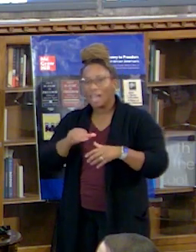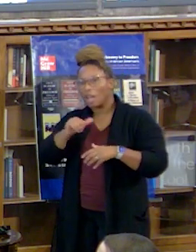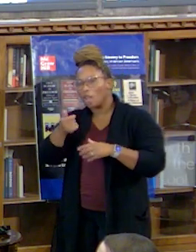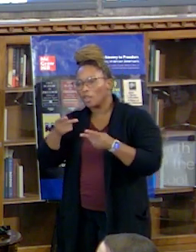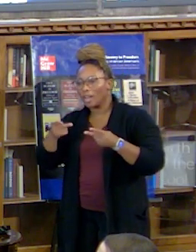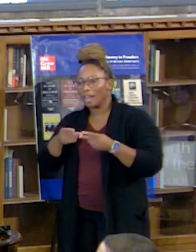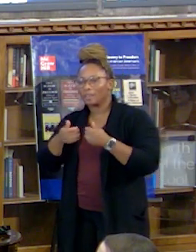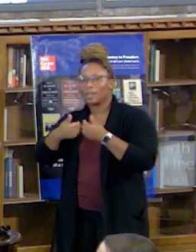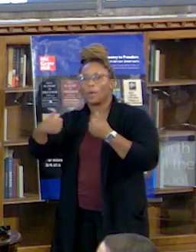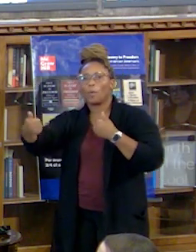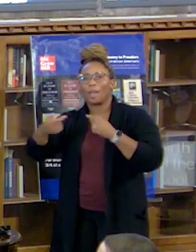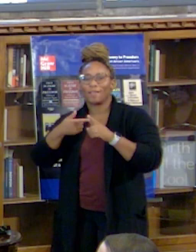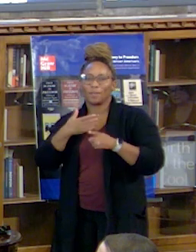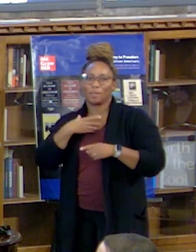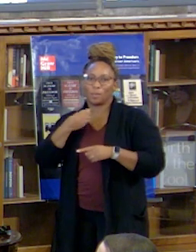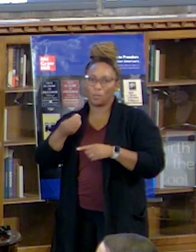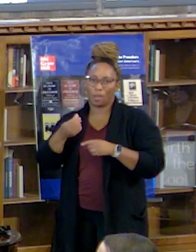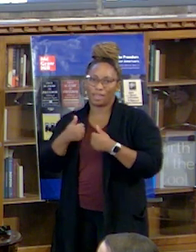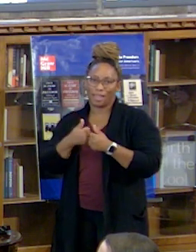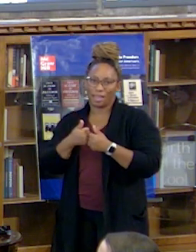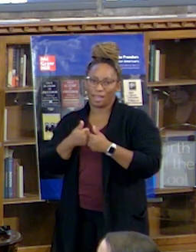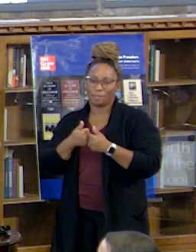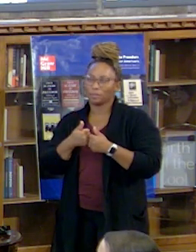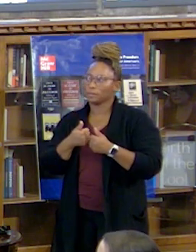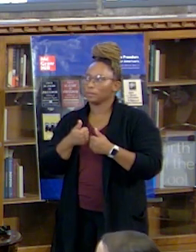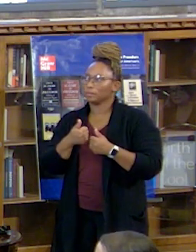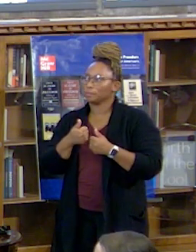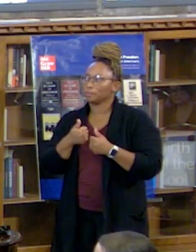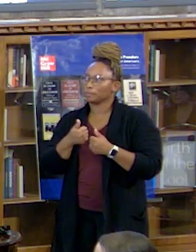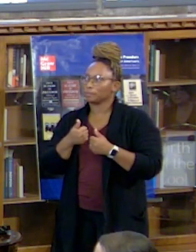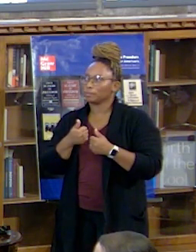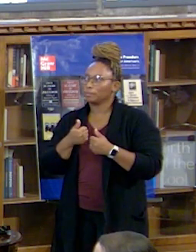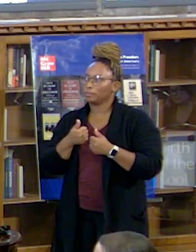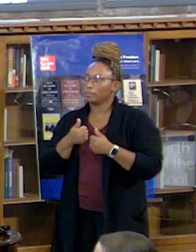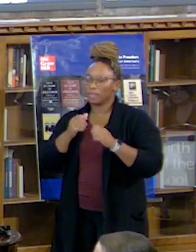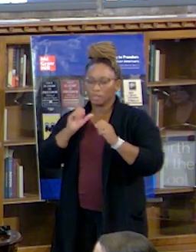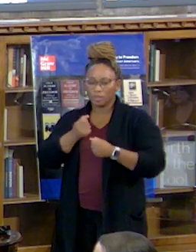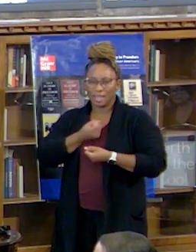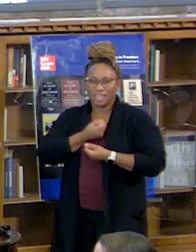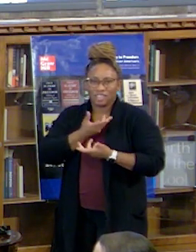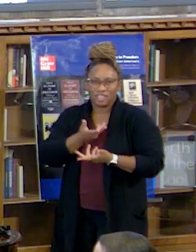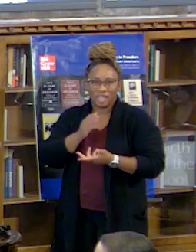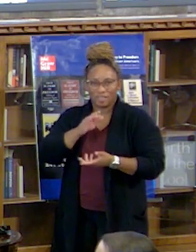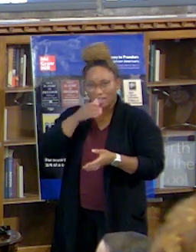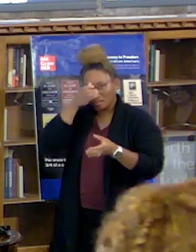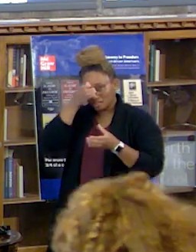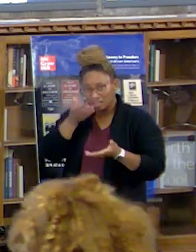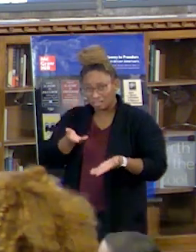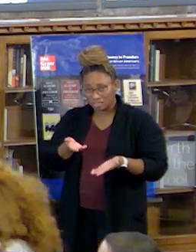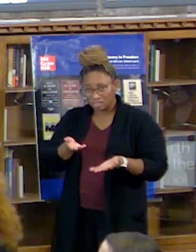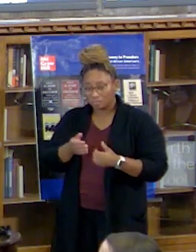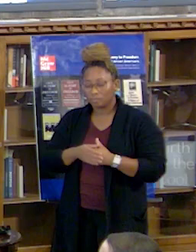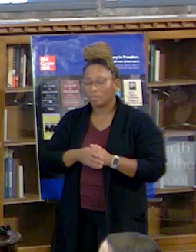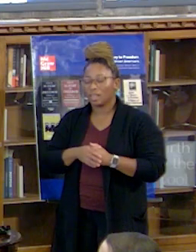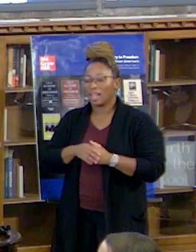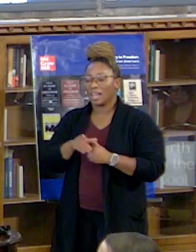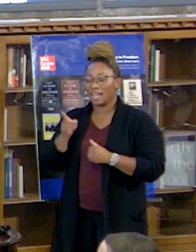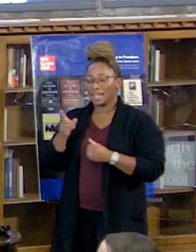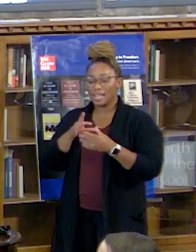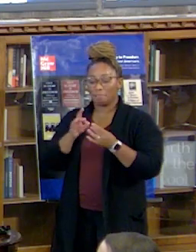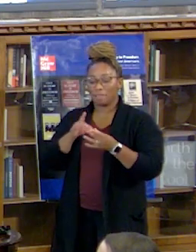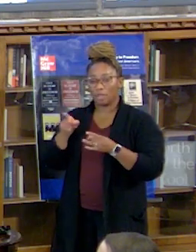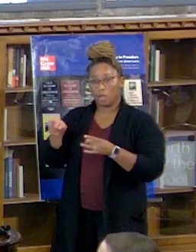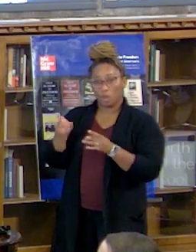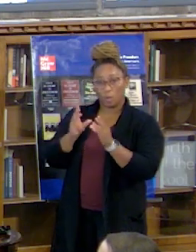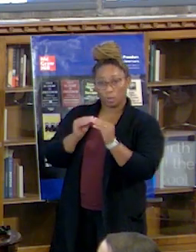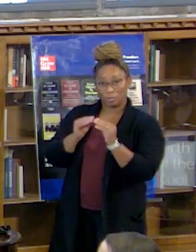spaces away from a white gays and a black gays also to be able to share their scholarship and he mentions that that particular those